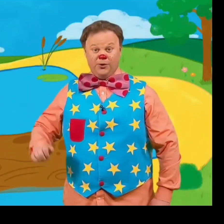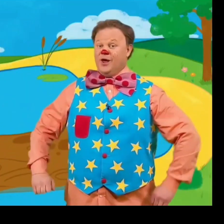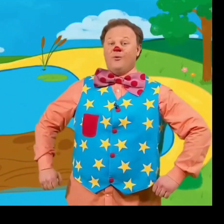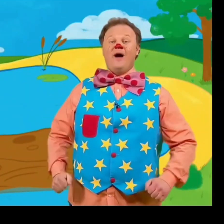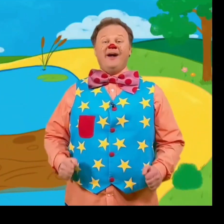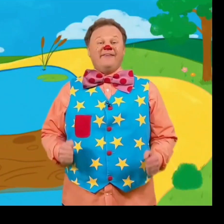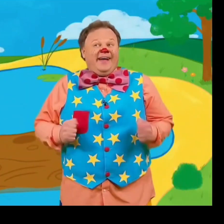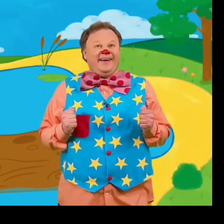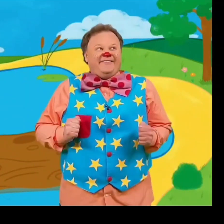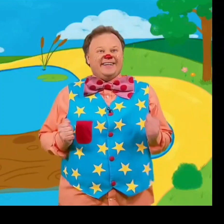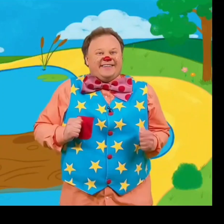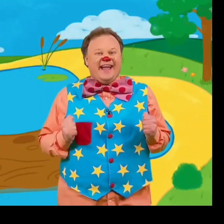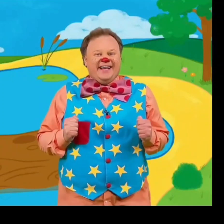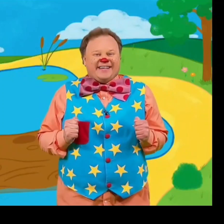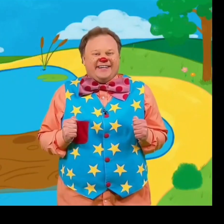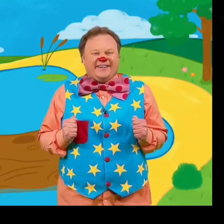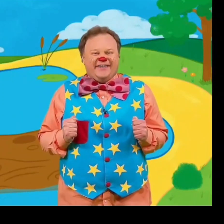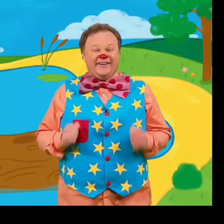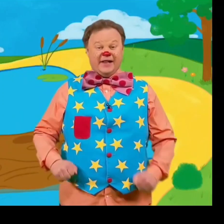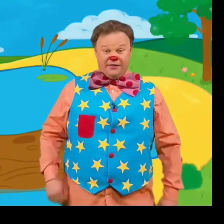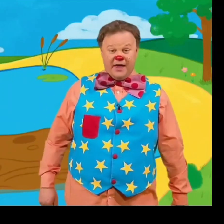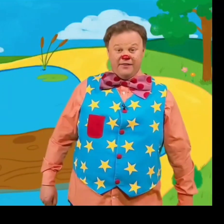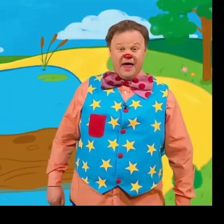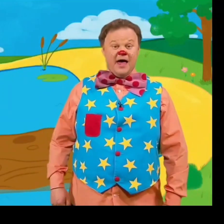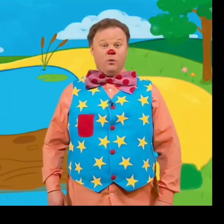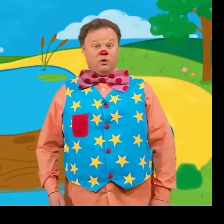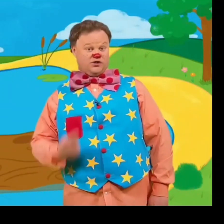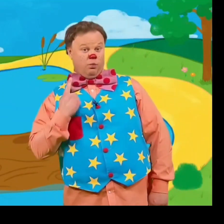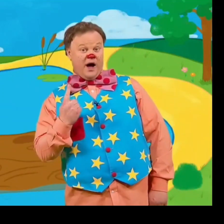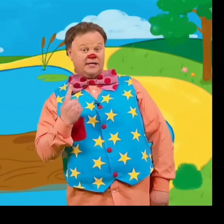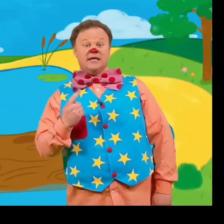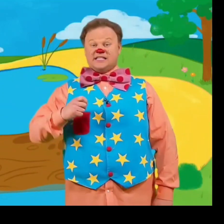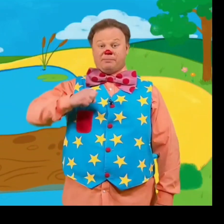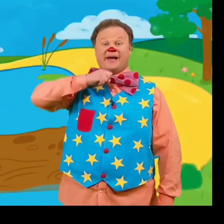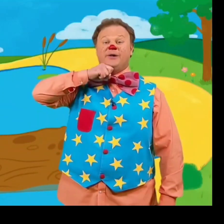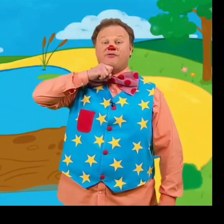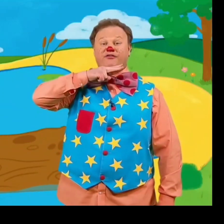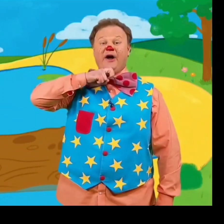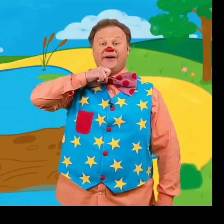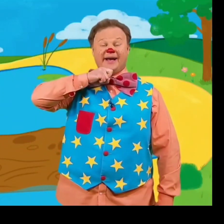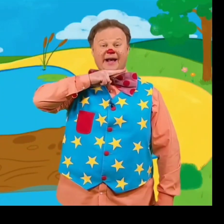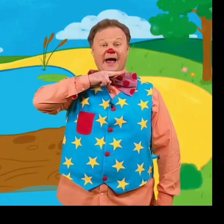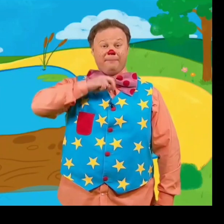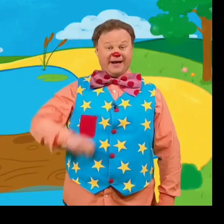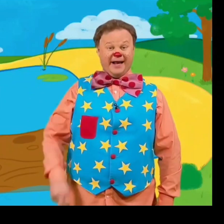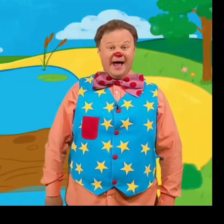pool where it was nice and cool. Then there was one speckled frog. Glub,